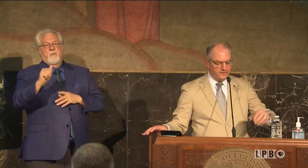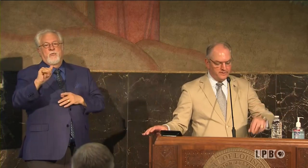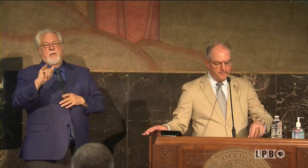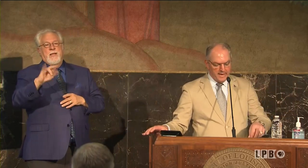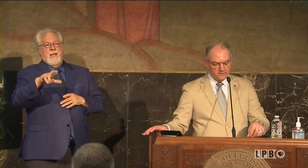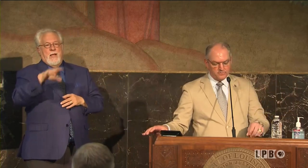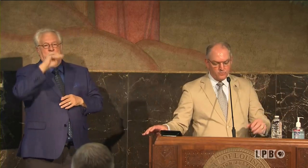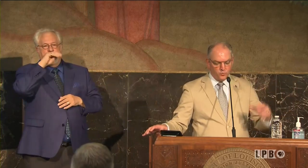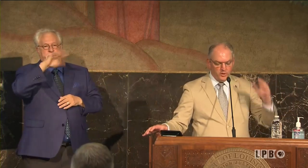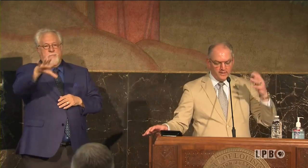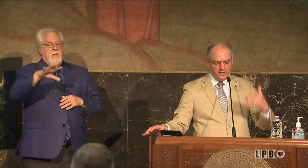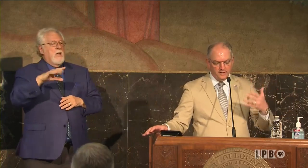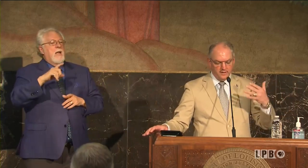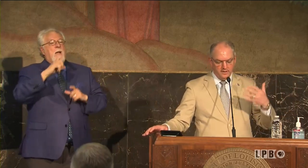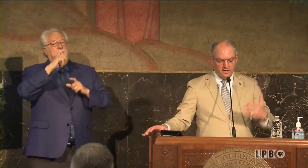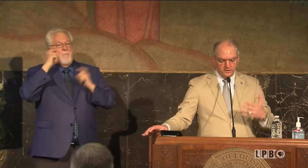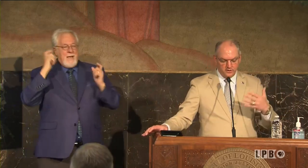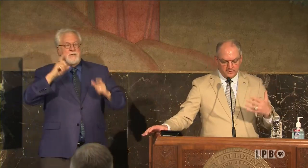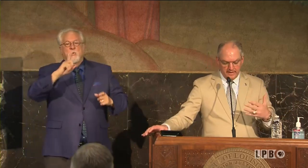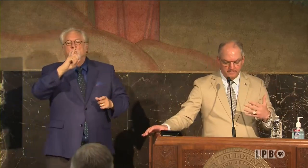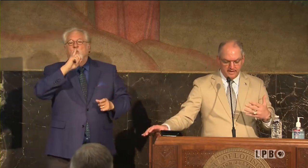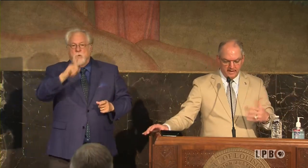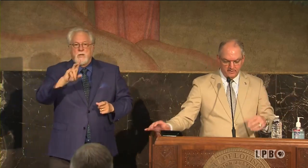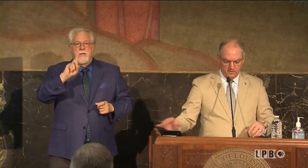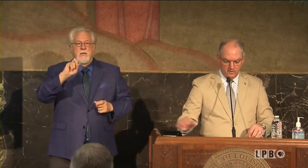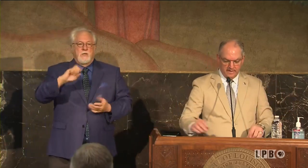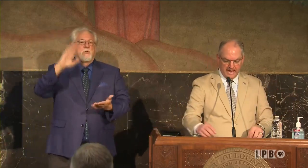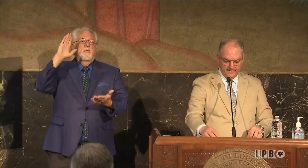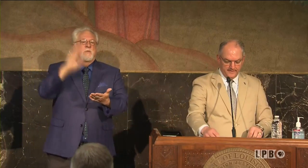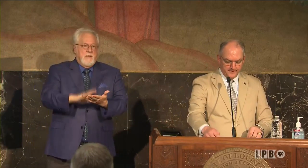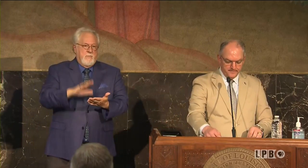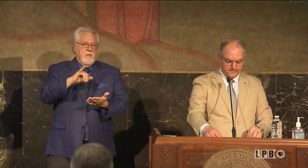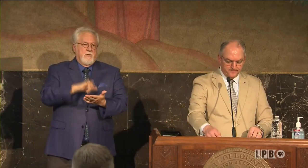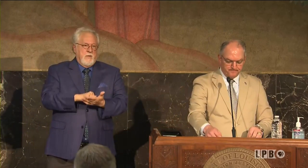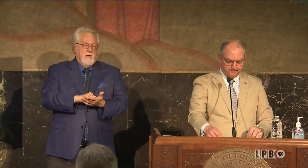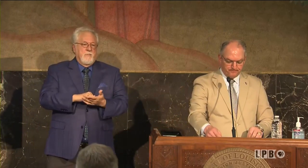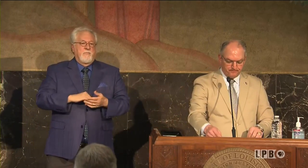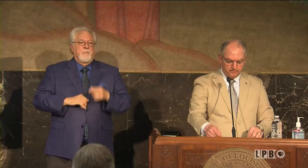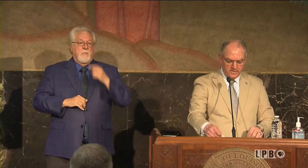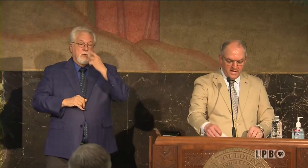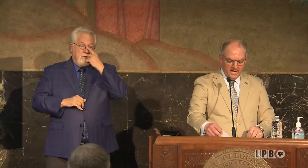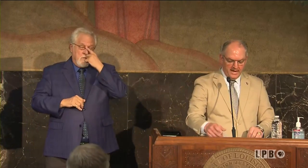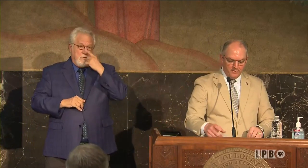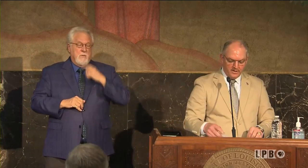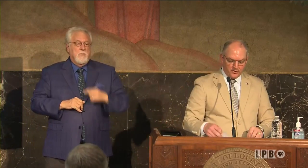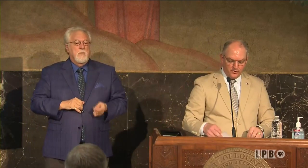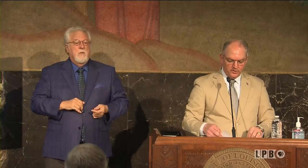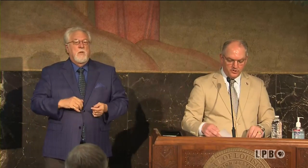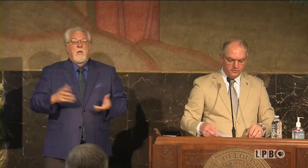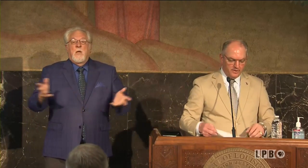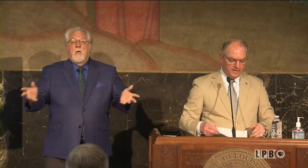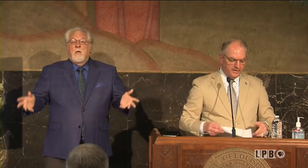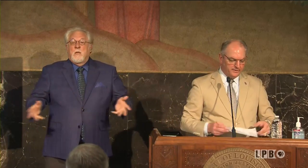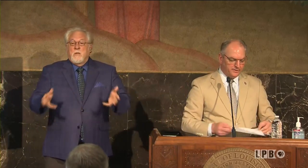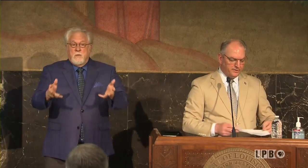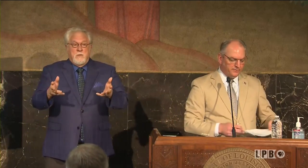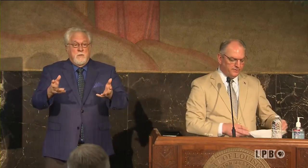so the masks really do tamp down on that. I would encourage